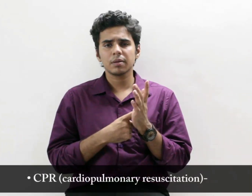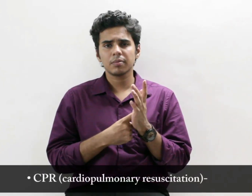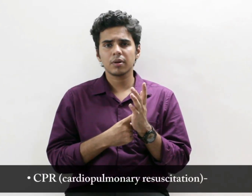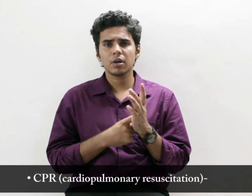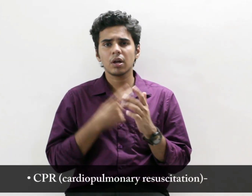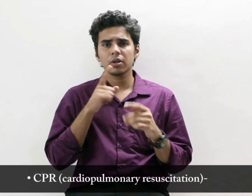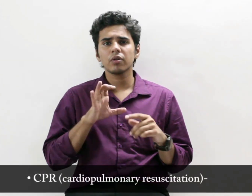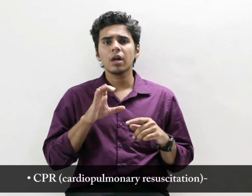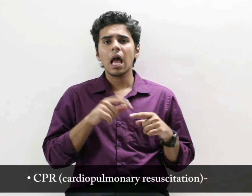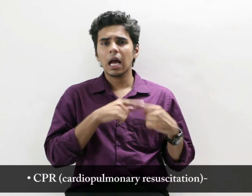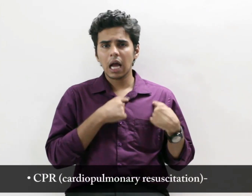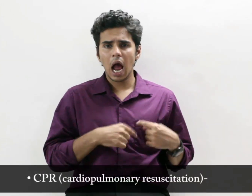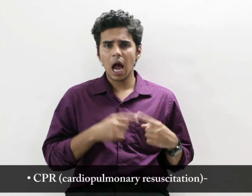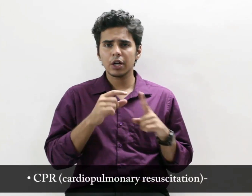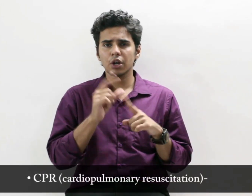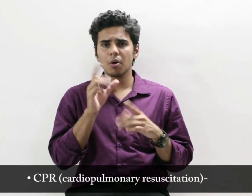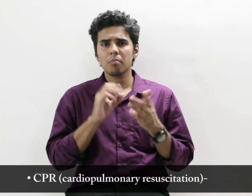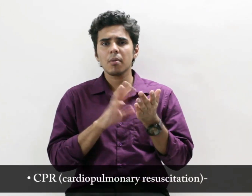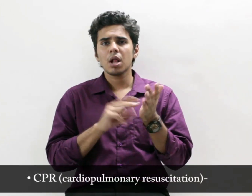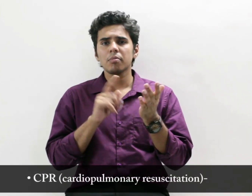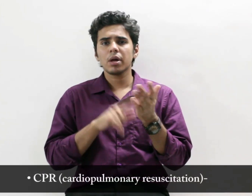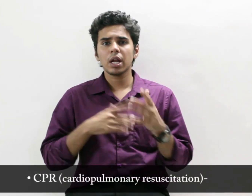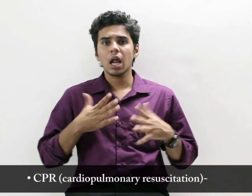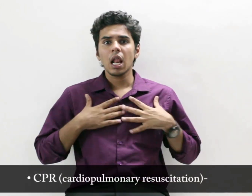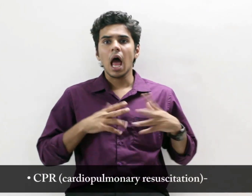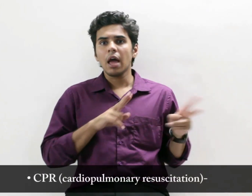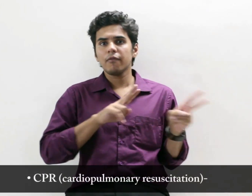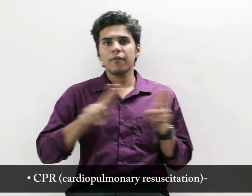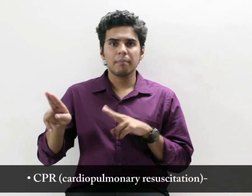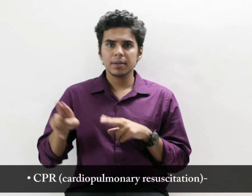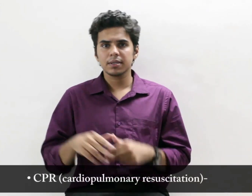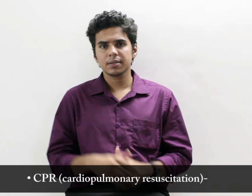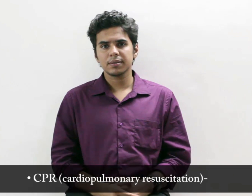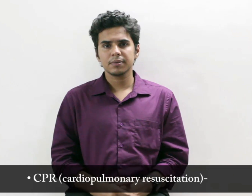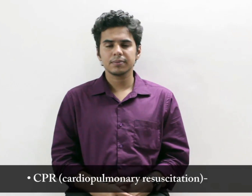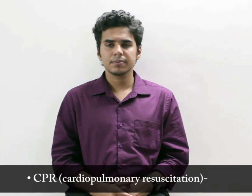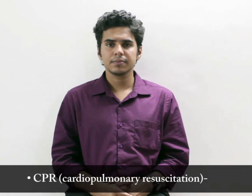CPR, cardiopulmonary resuscitation.